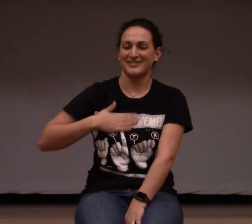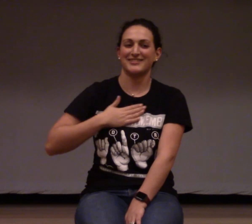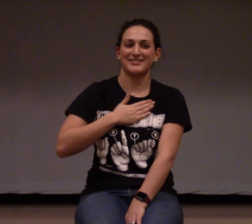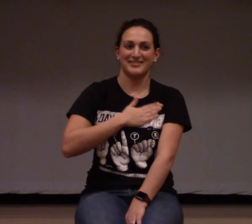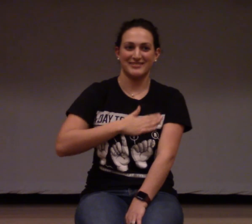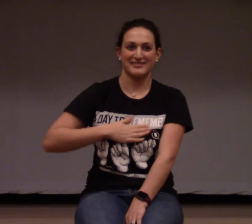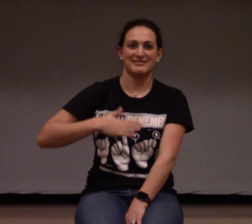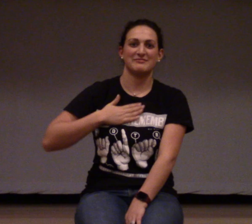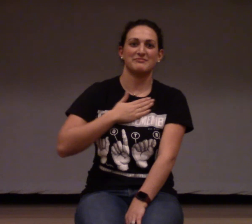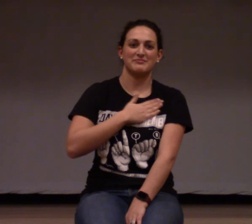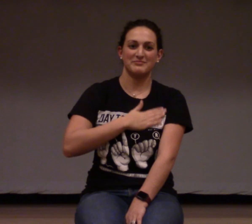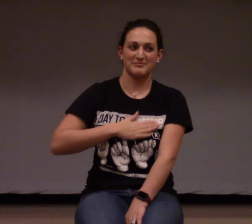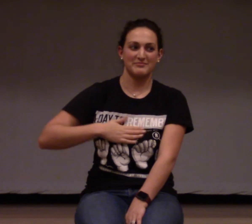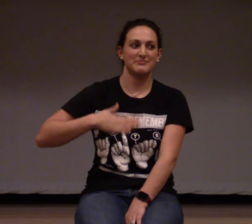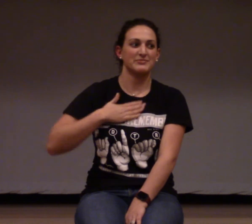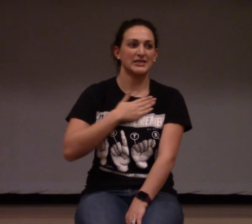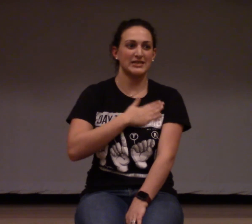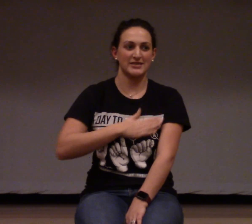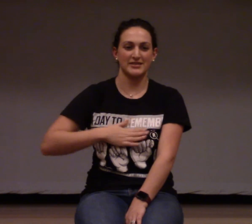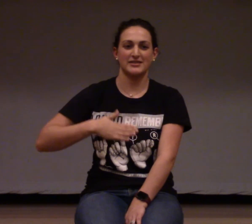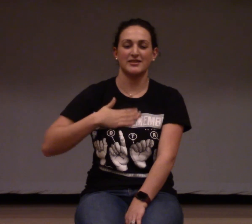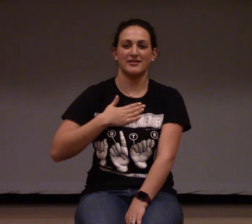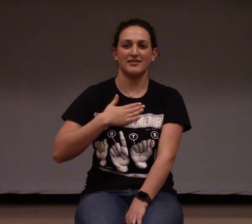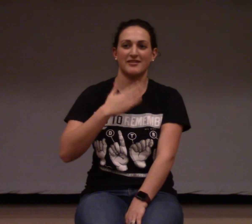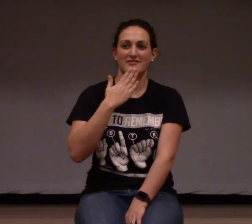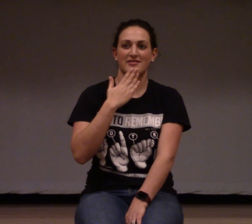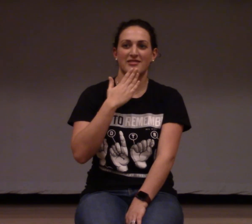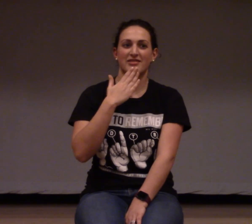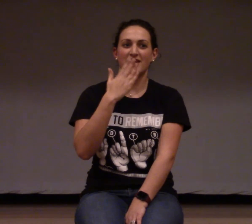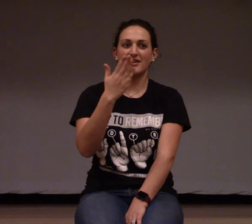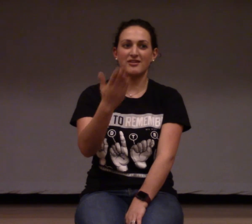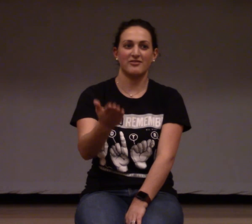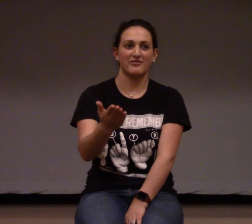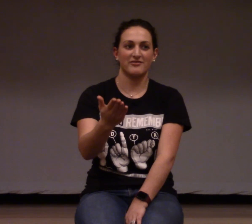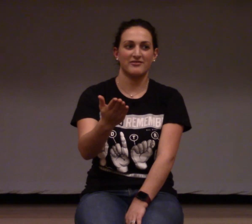oh, sweat. please, thank you.